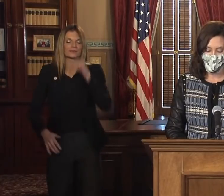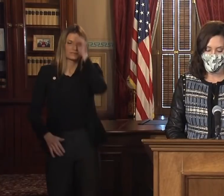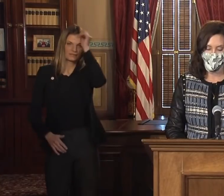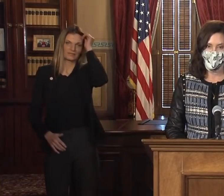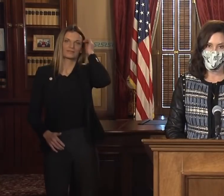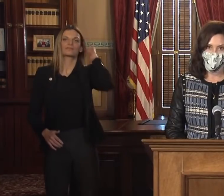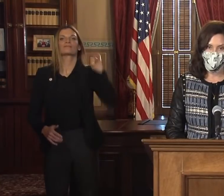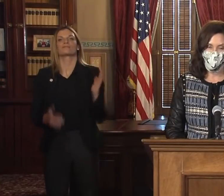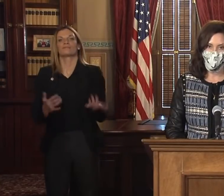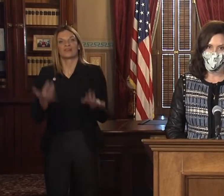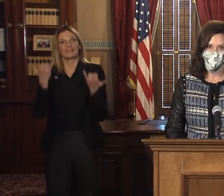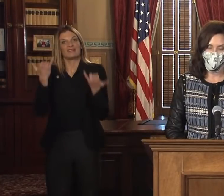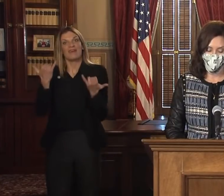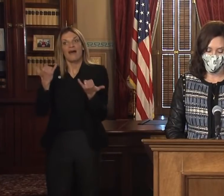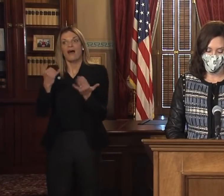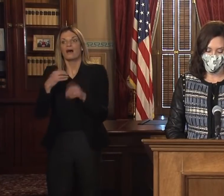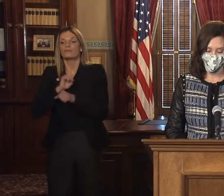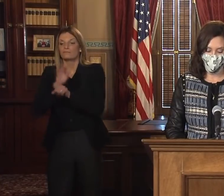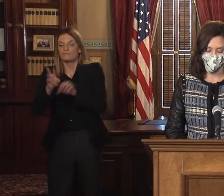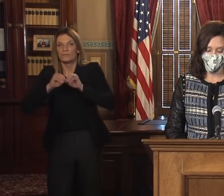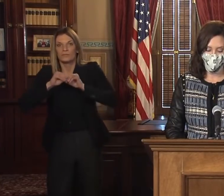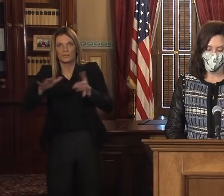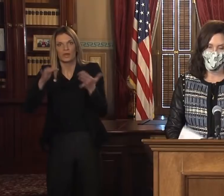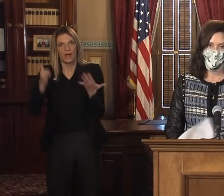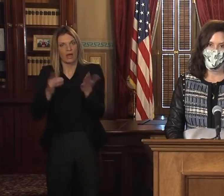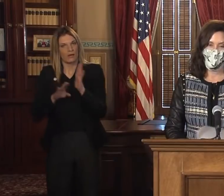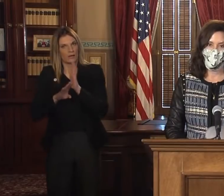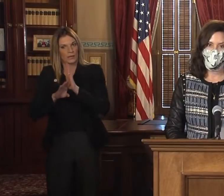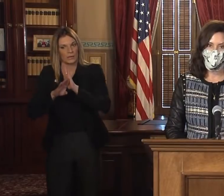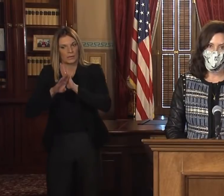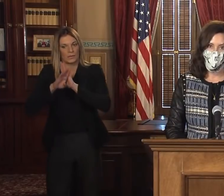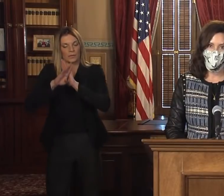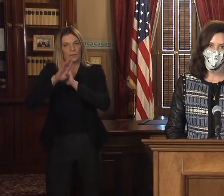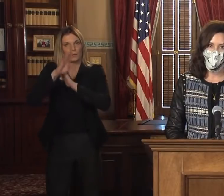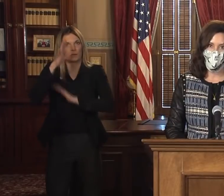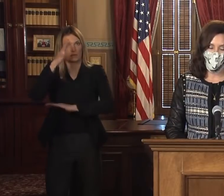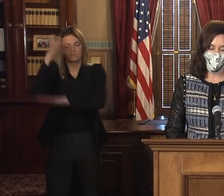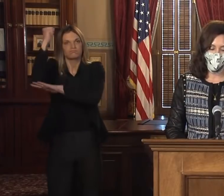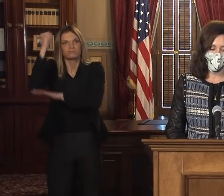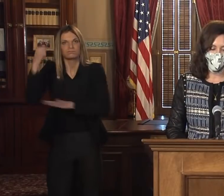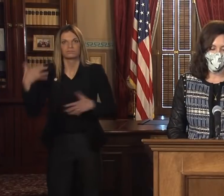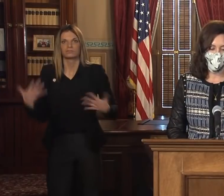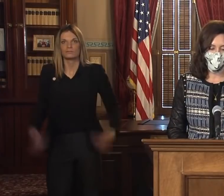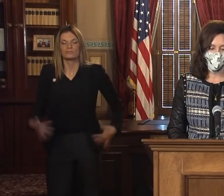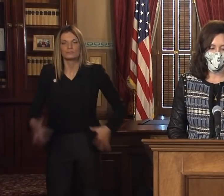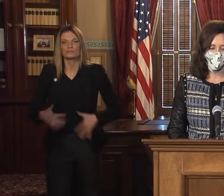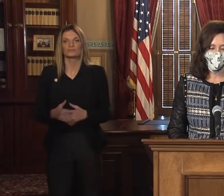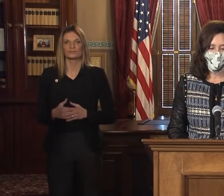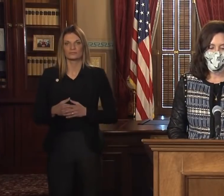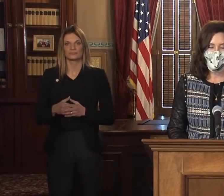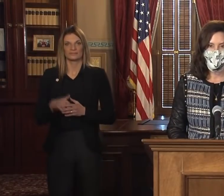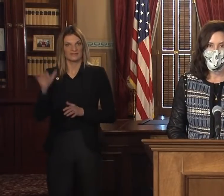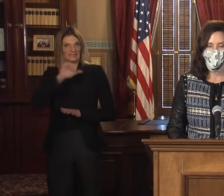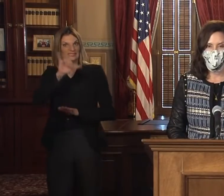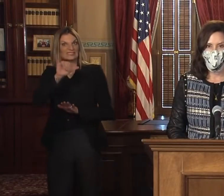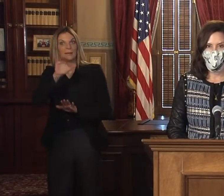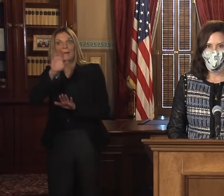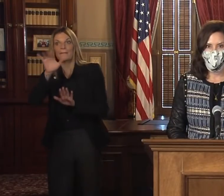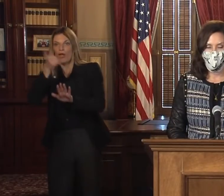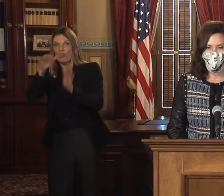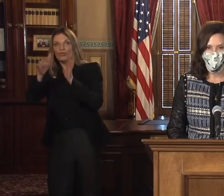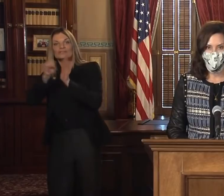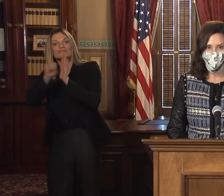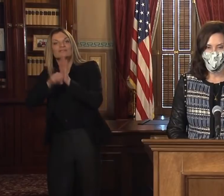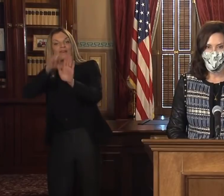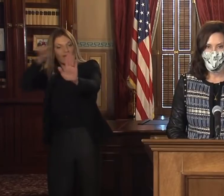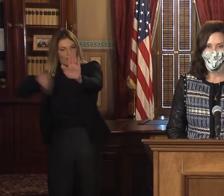COVID-19 cases and hospitalizations, and it continues to ramp up across the country. Yesterday,